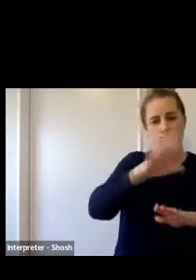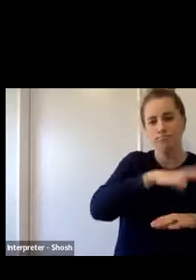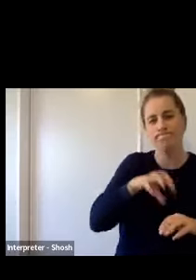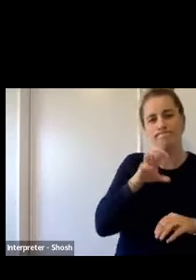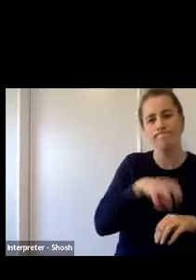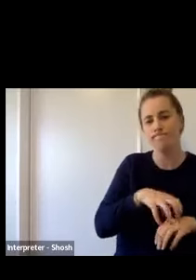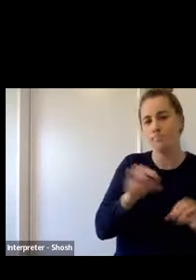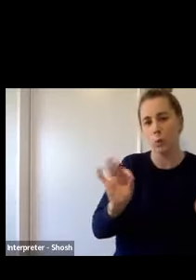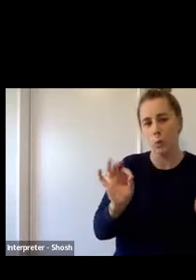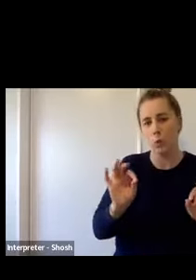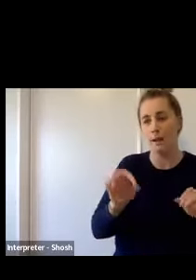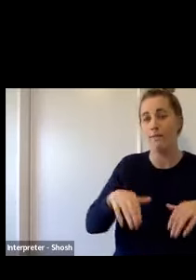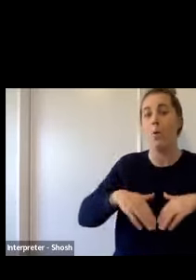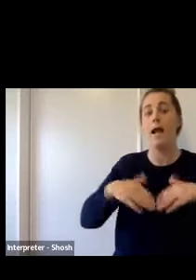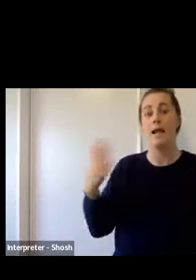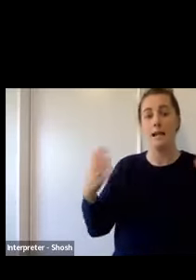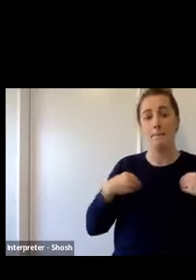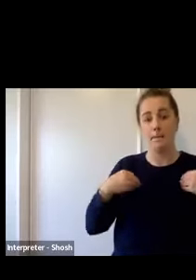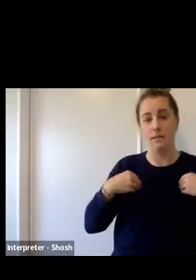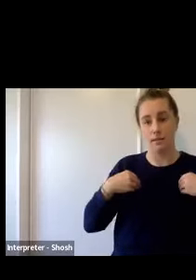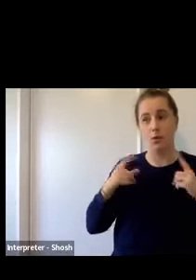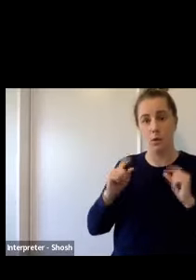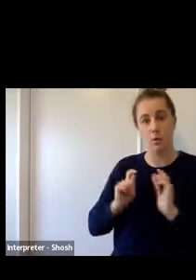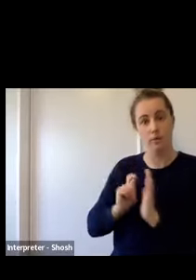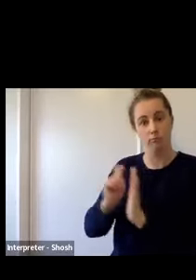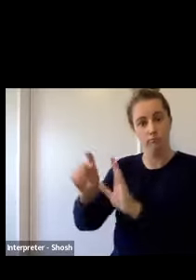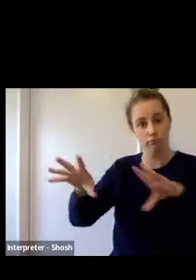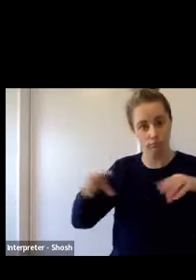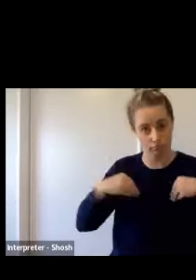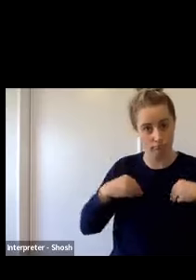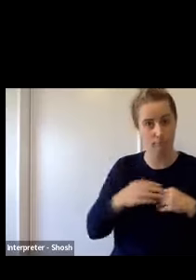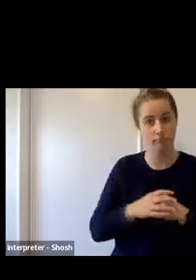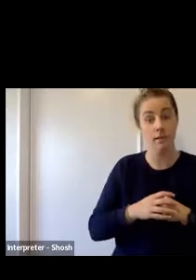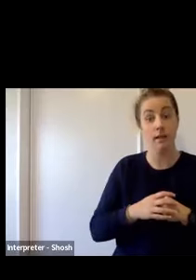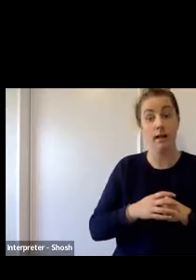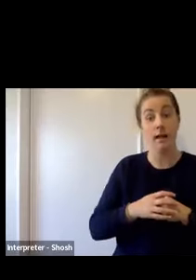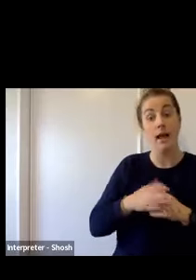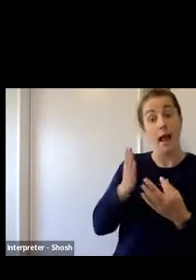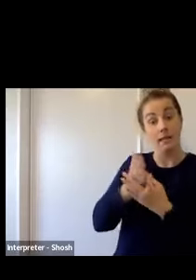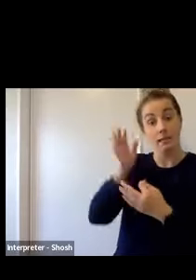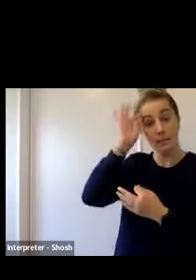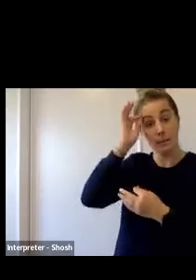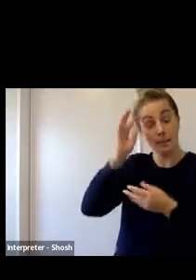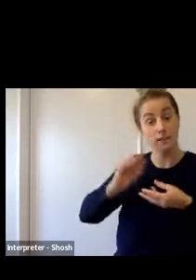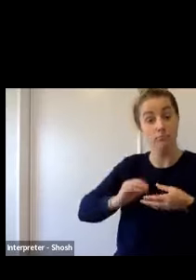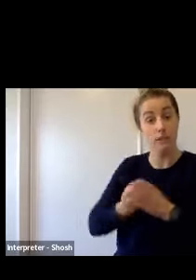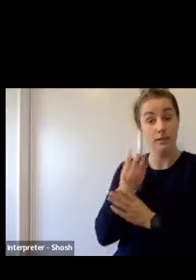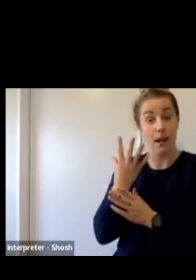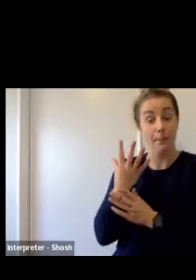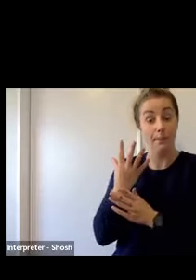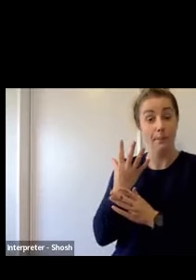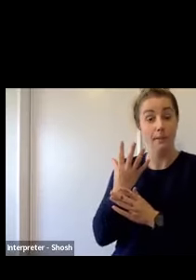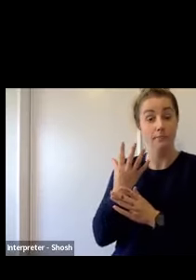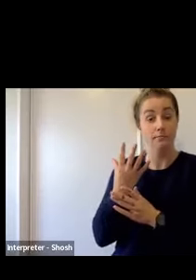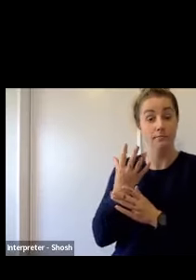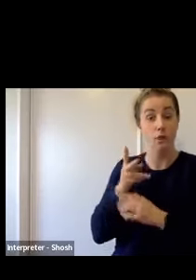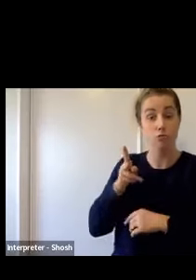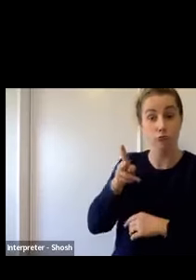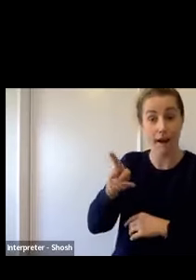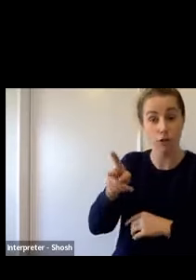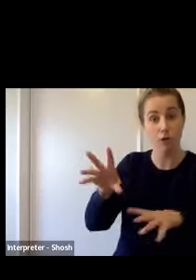conducting a business or undertaking. Have the Accessibility Committee develop appropriate accessibility ratios